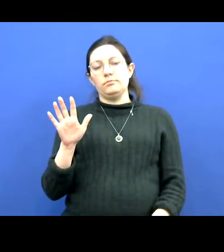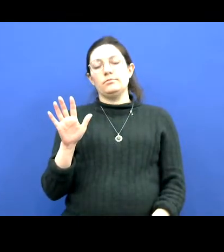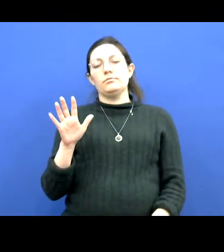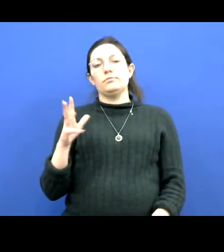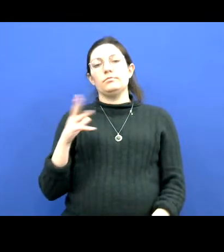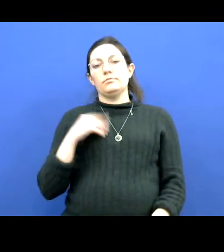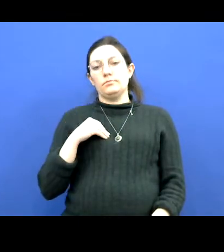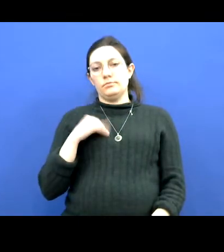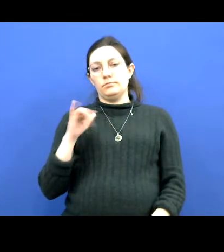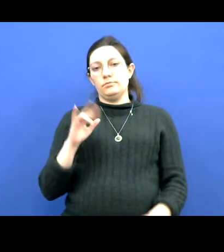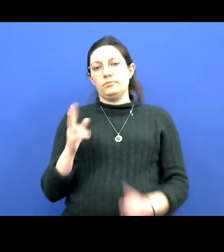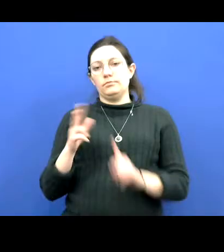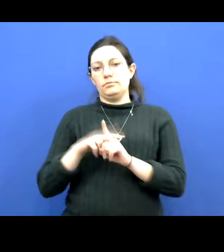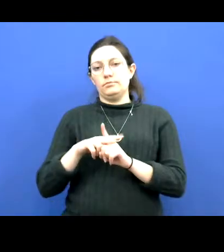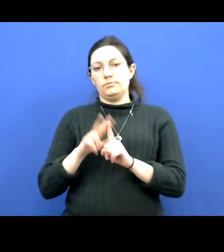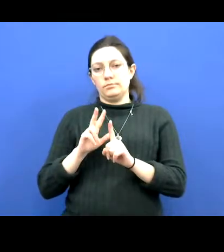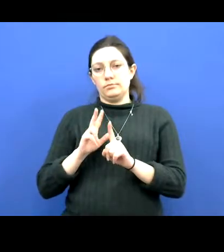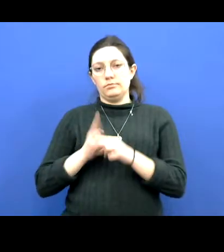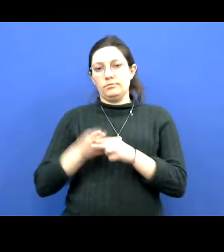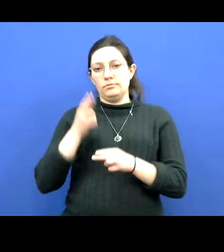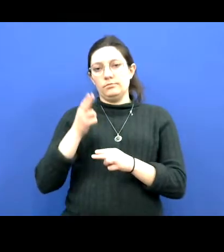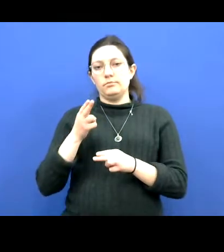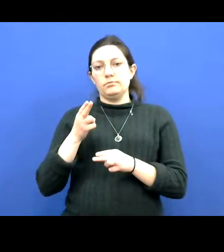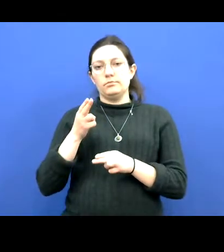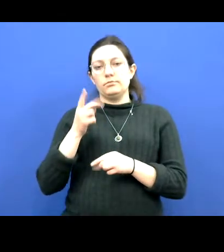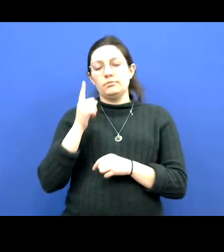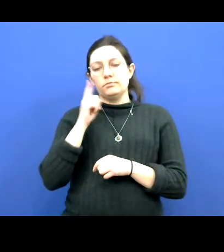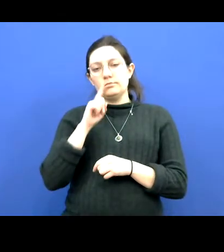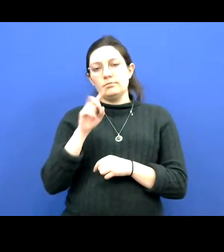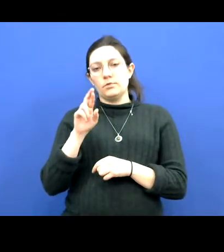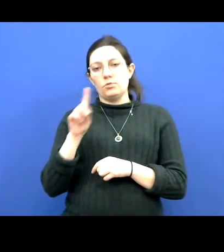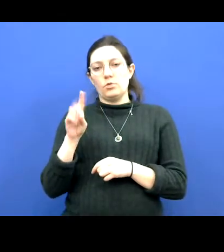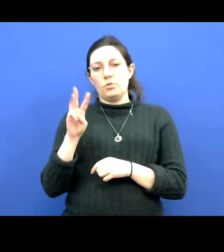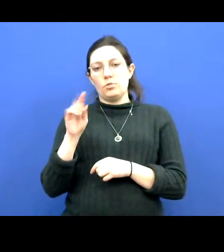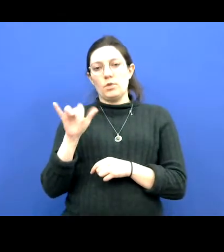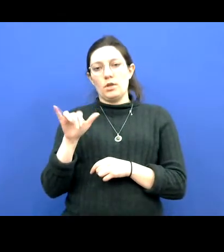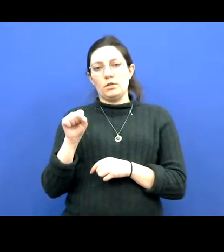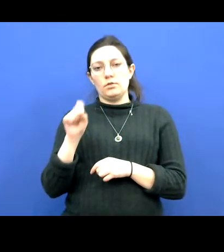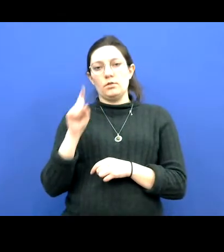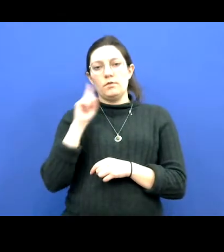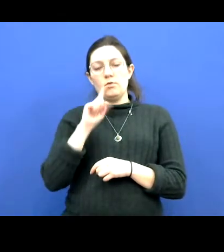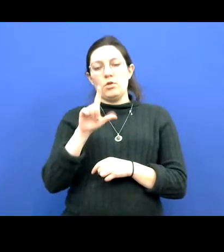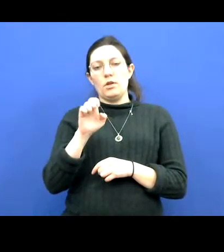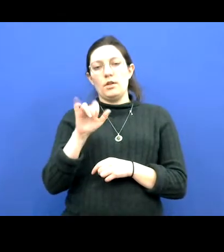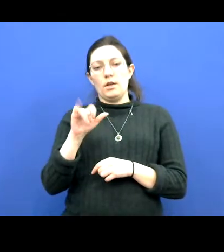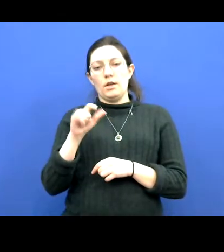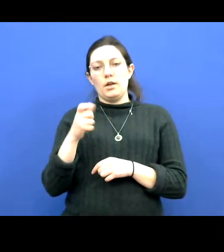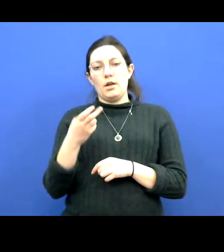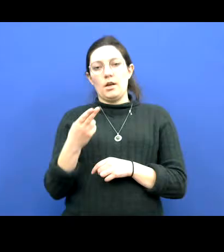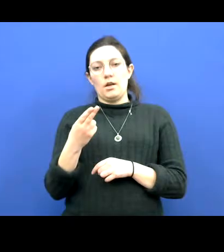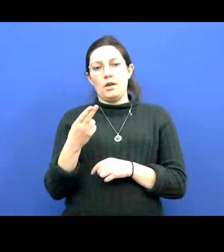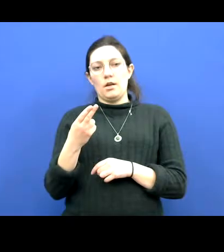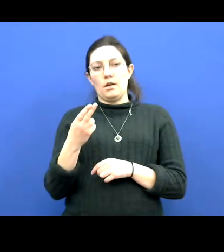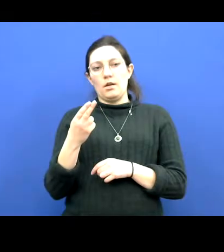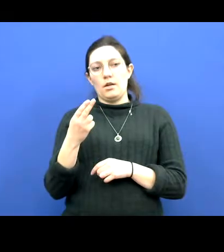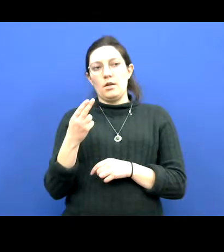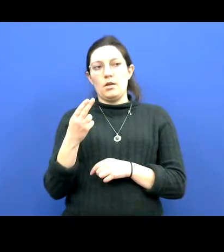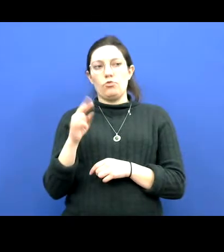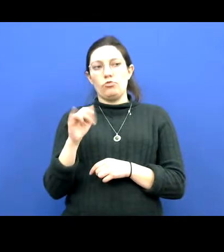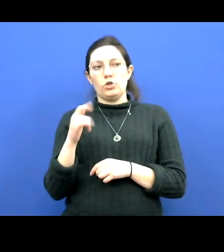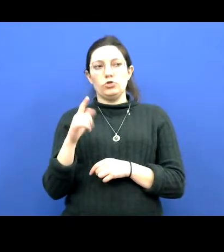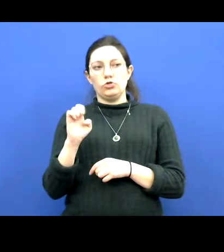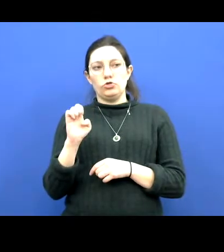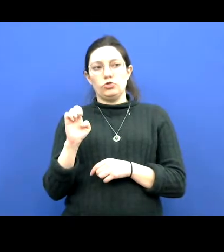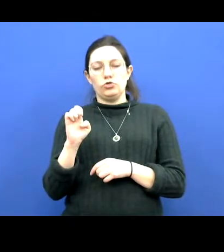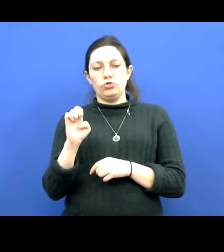accept the dedication of roadways for the Lehigh Ridge subdivision, section 1. Second. So first, I'll